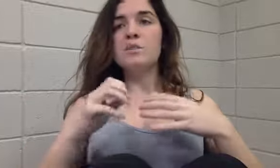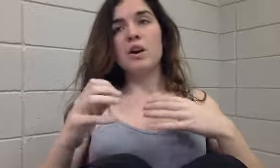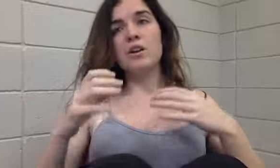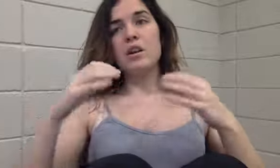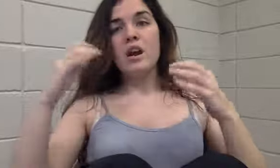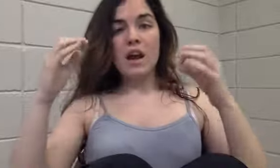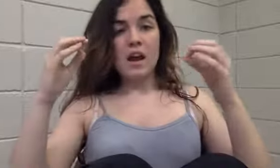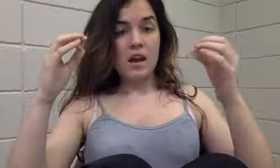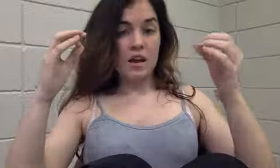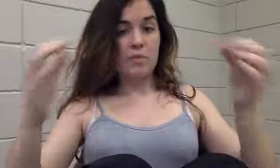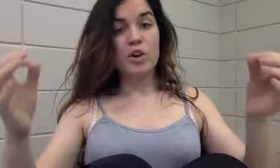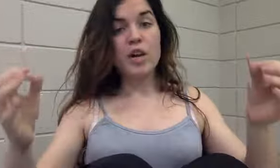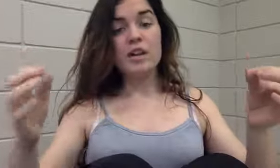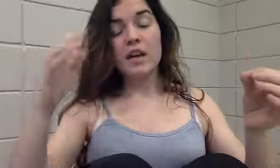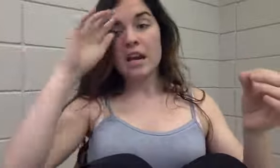spelled hypocrite like